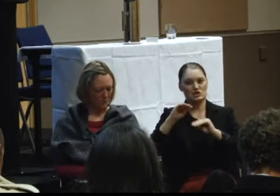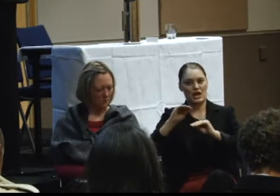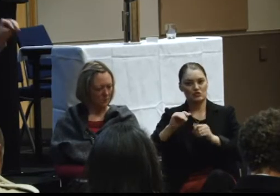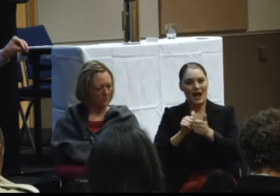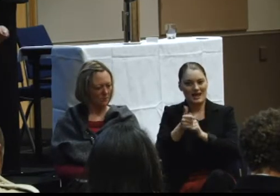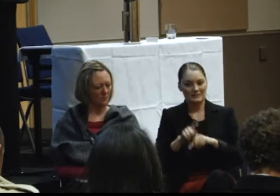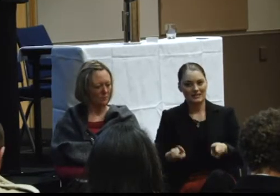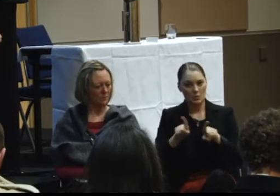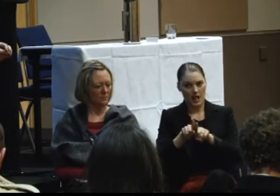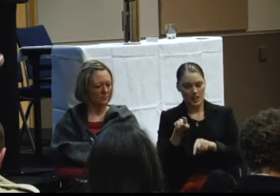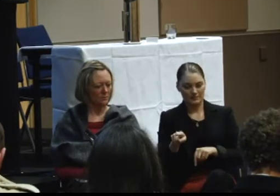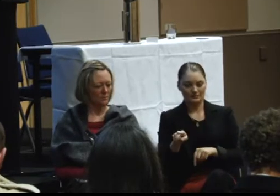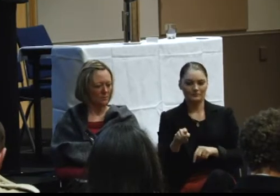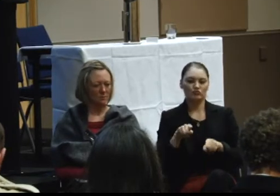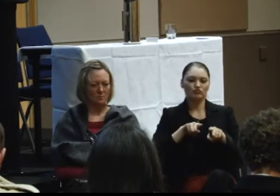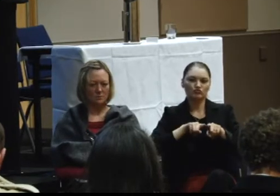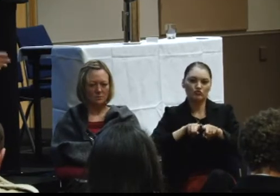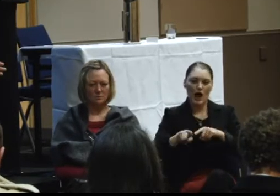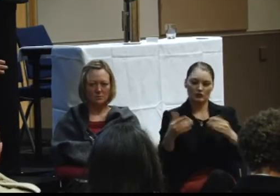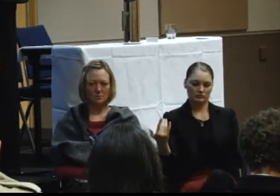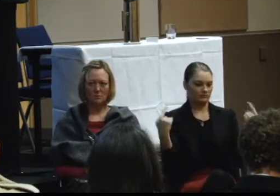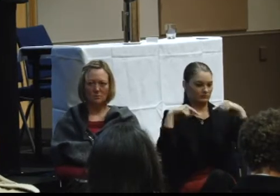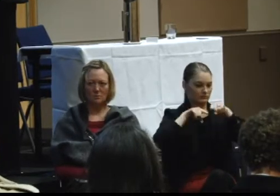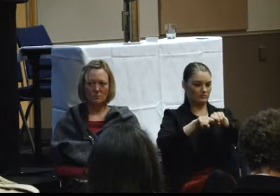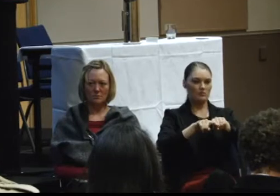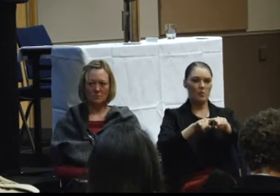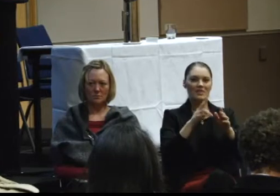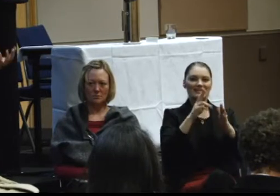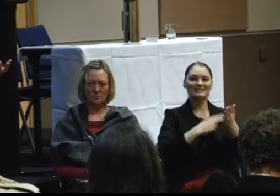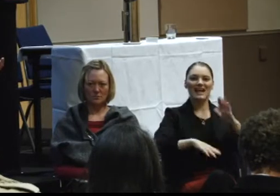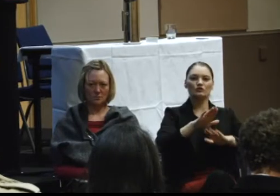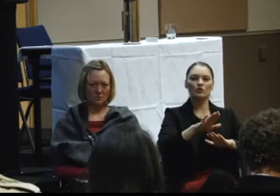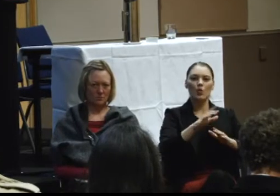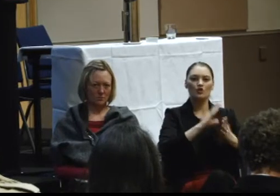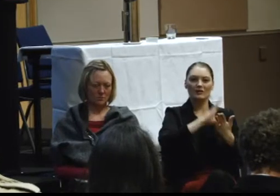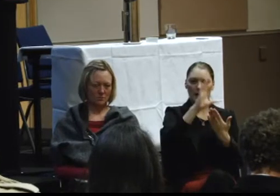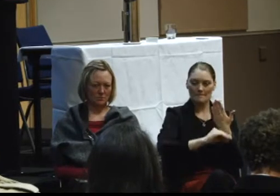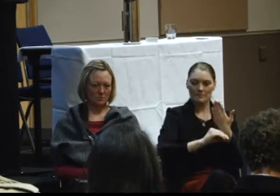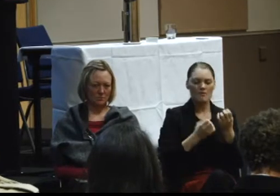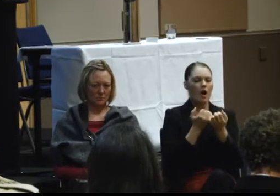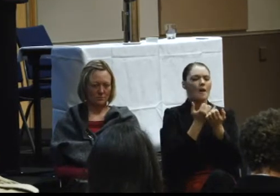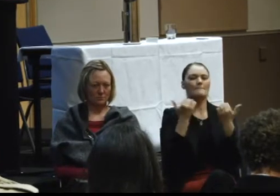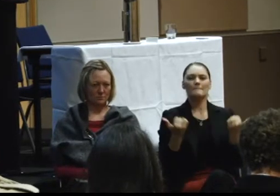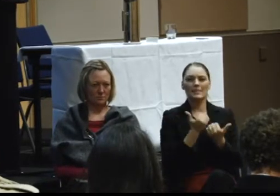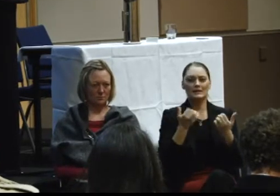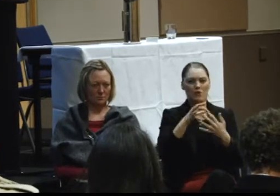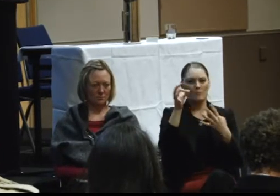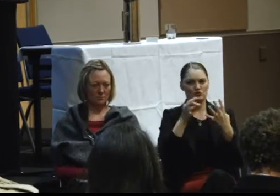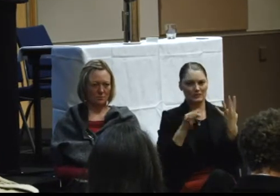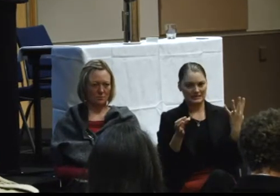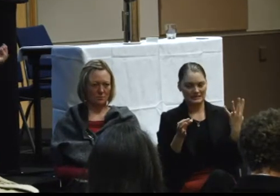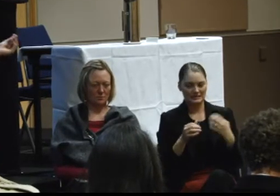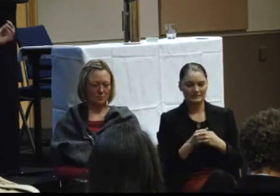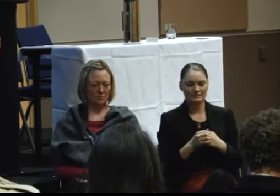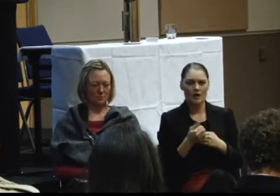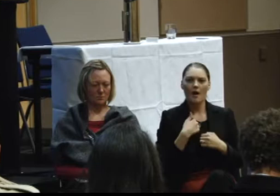the best places to align them with the national curriculum. There's lots of opportunities. But I'm kind of looking for some feedback